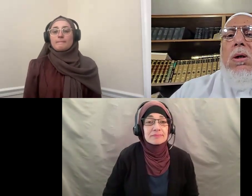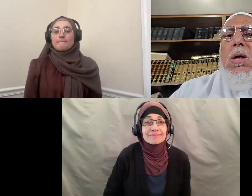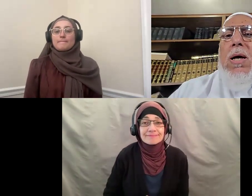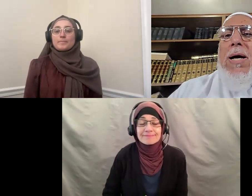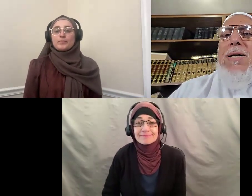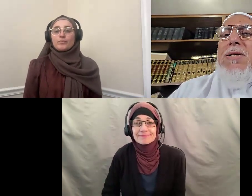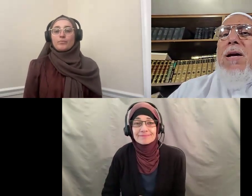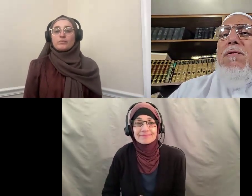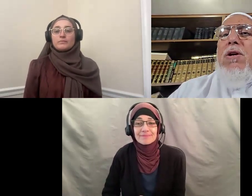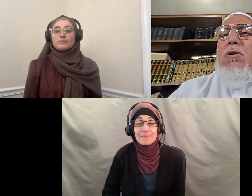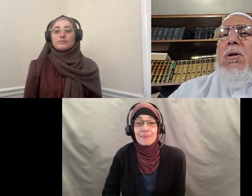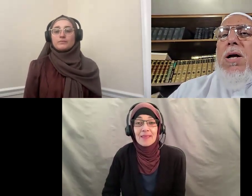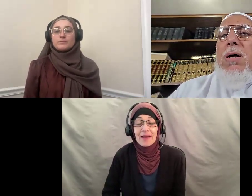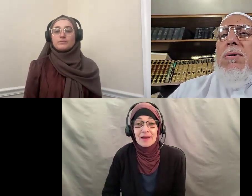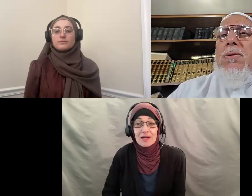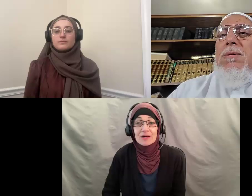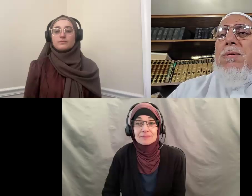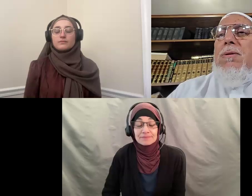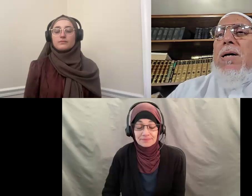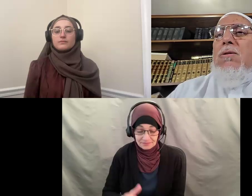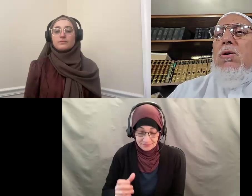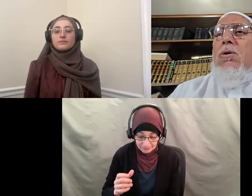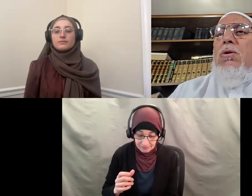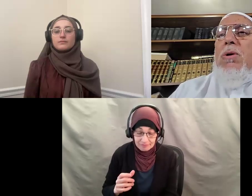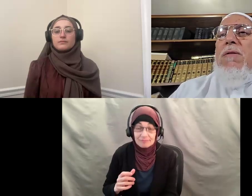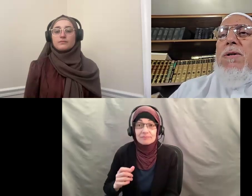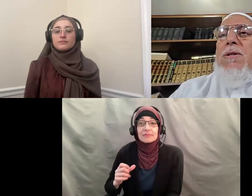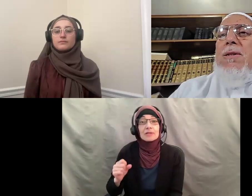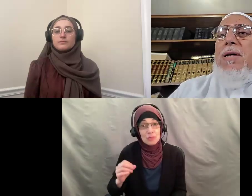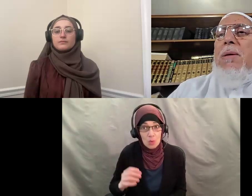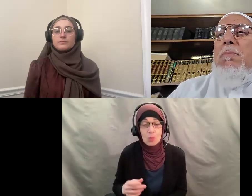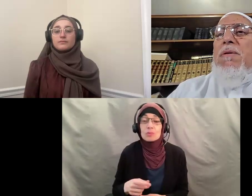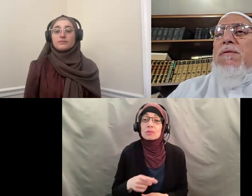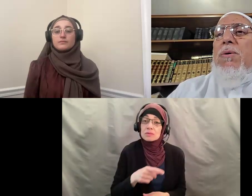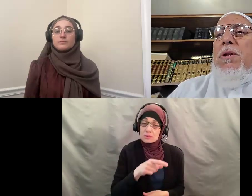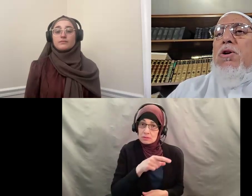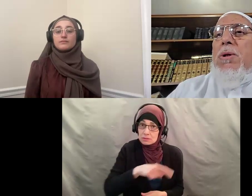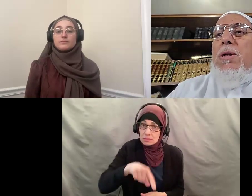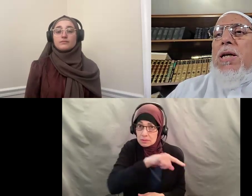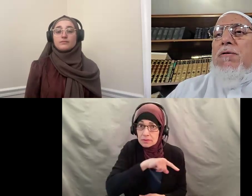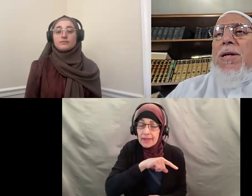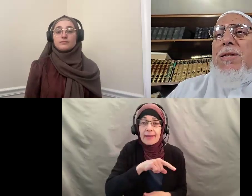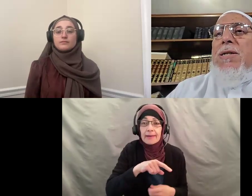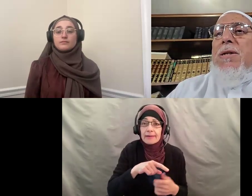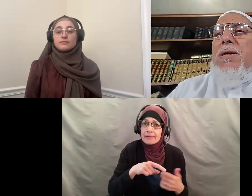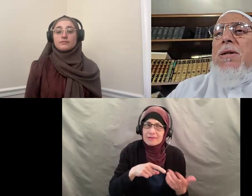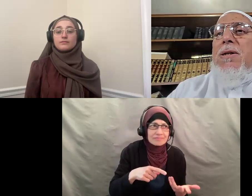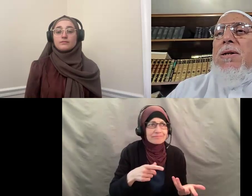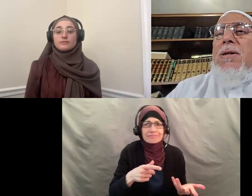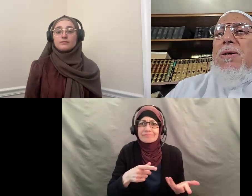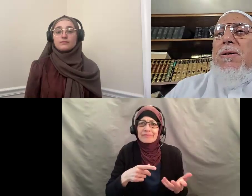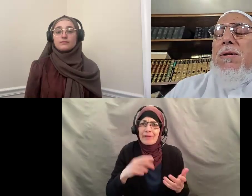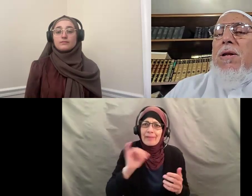So, as if they don't know that all prophets that came before their community even